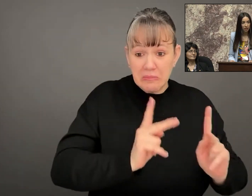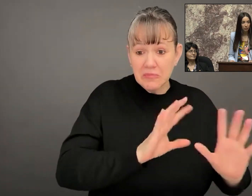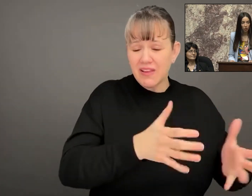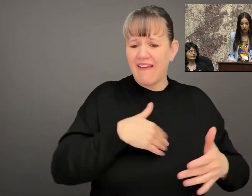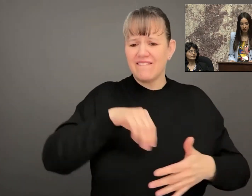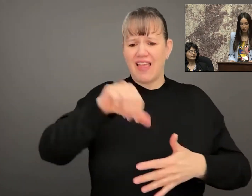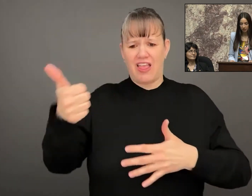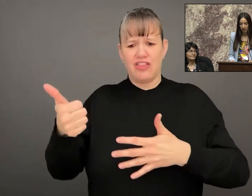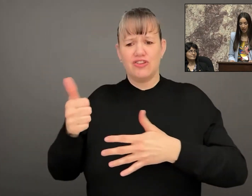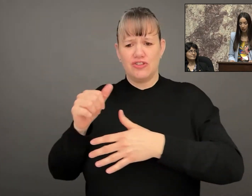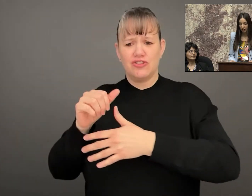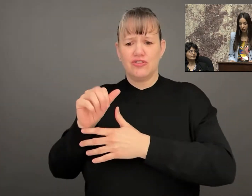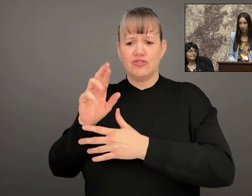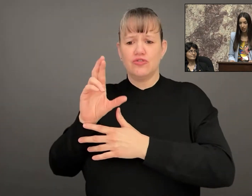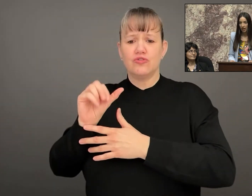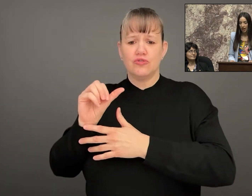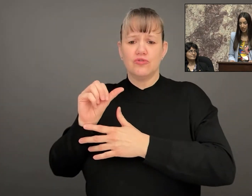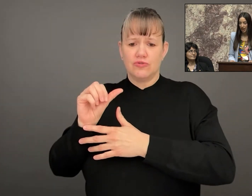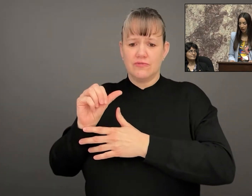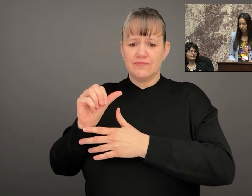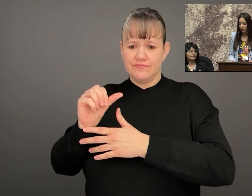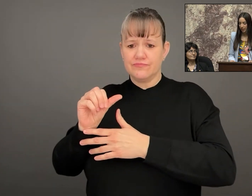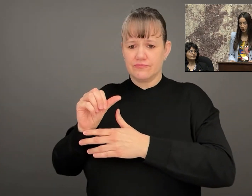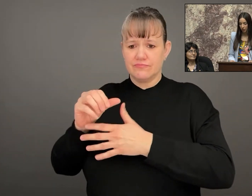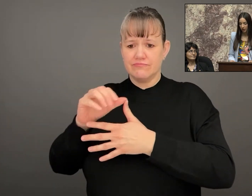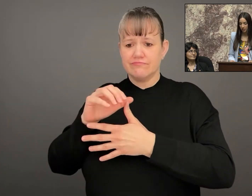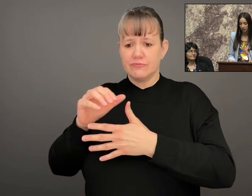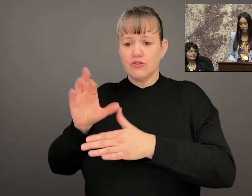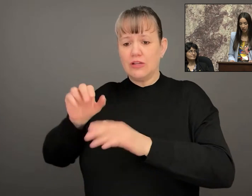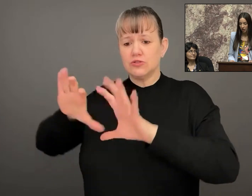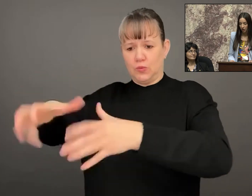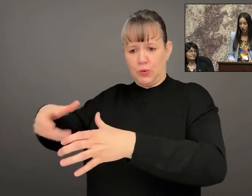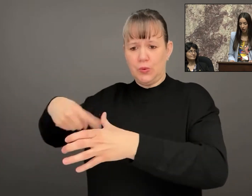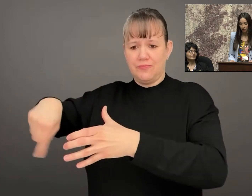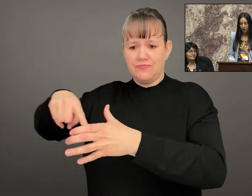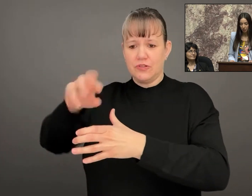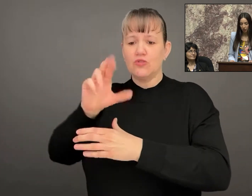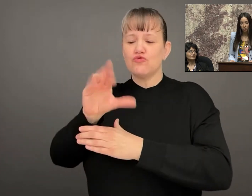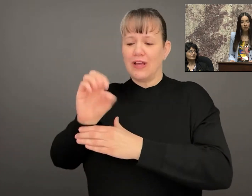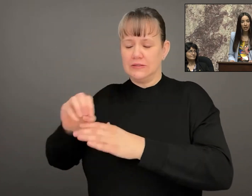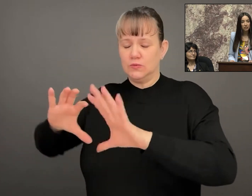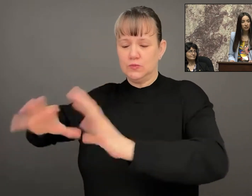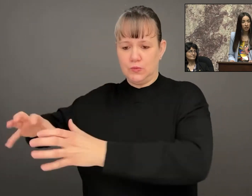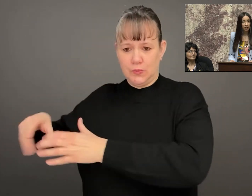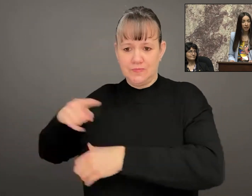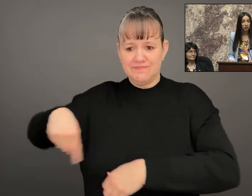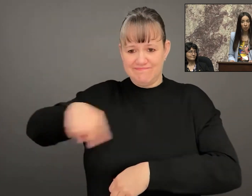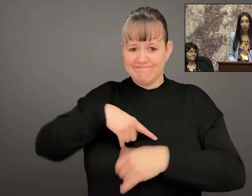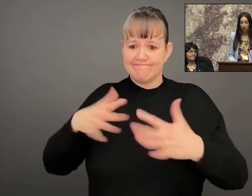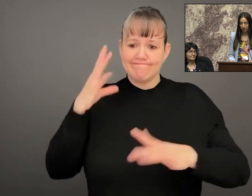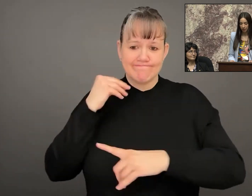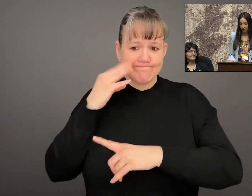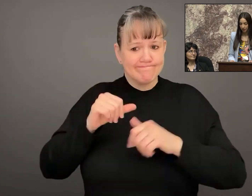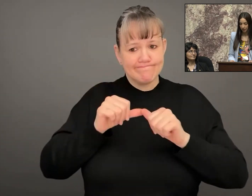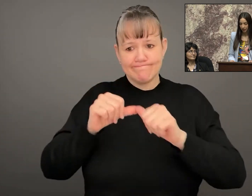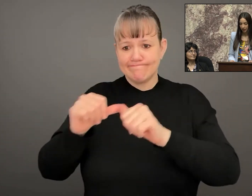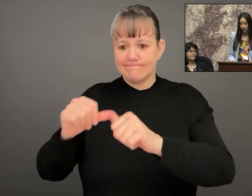education, employment, and healthcare, and in everyday experiences of people who are made to feel like they don't